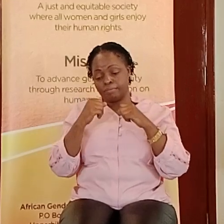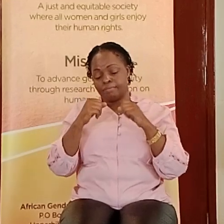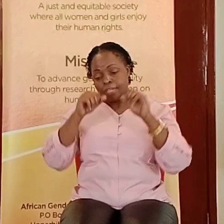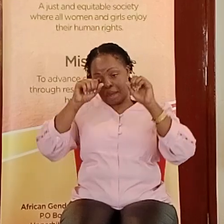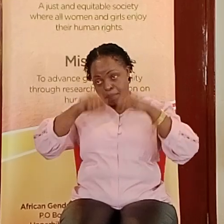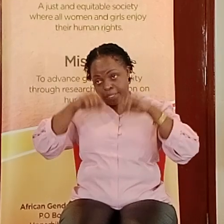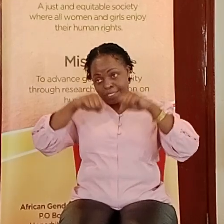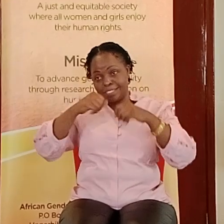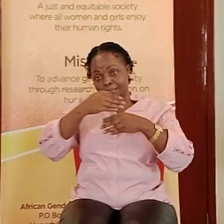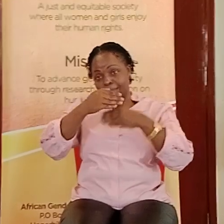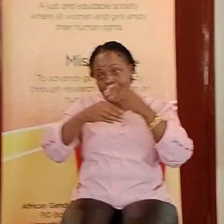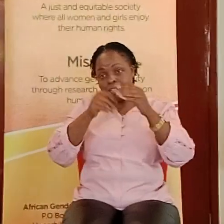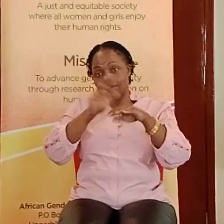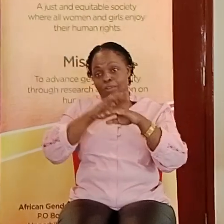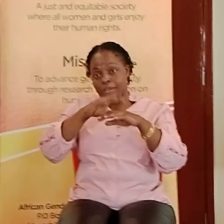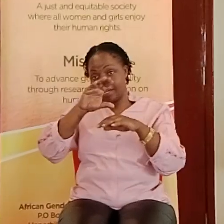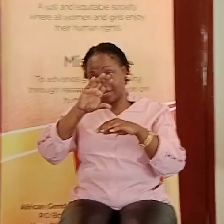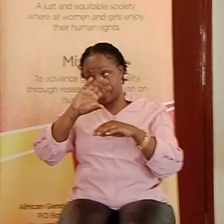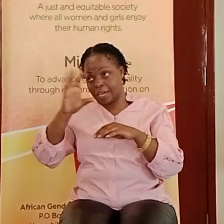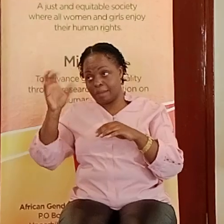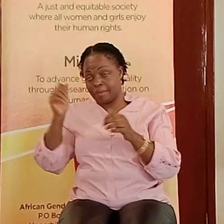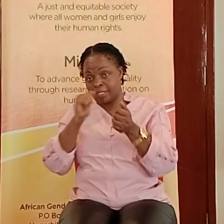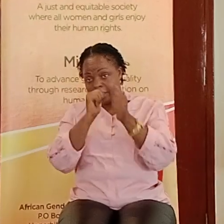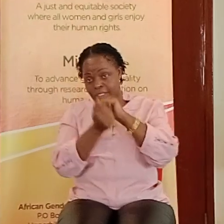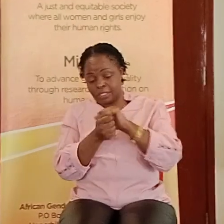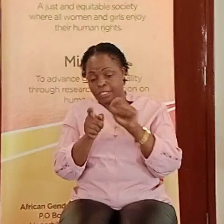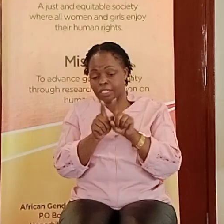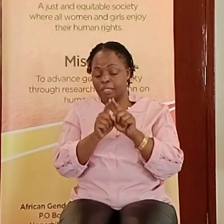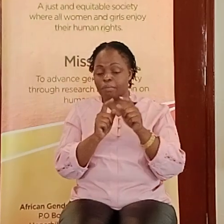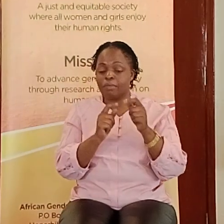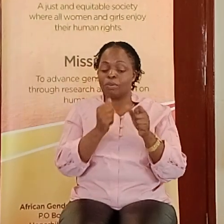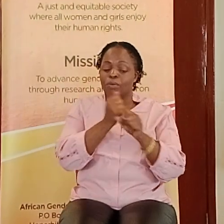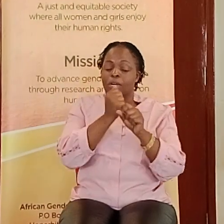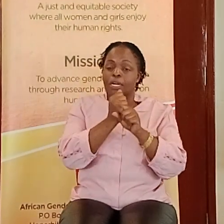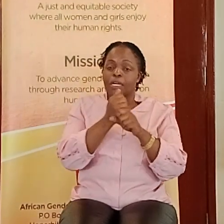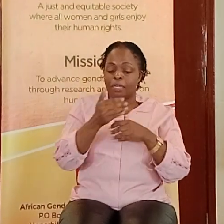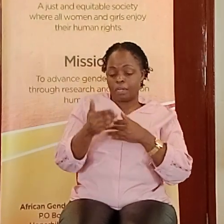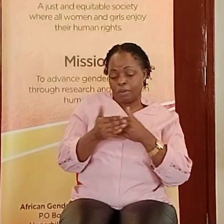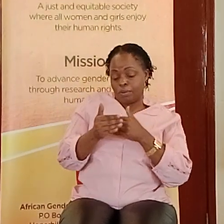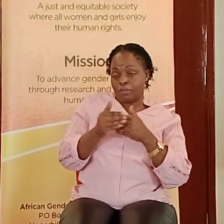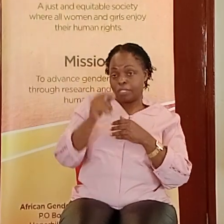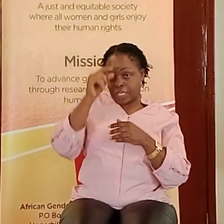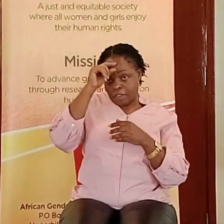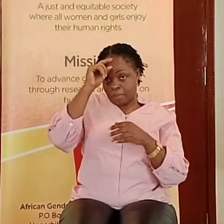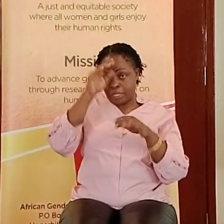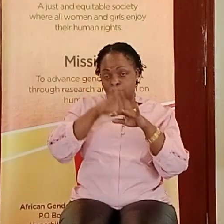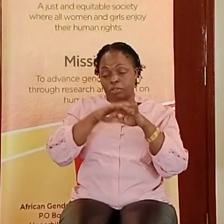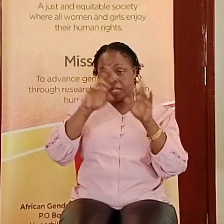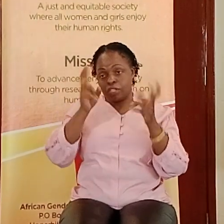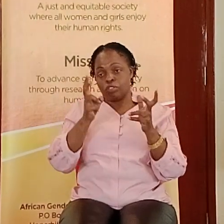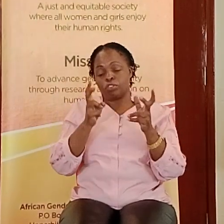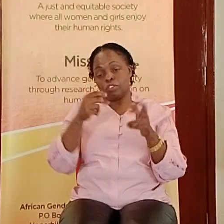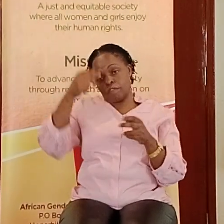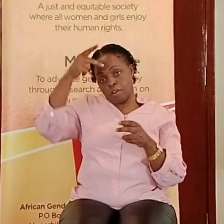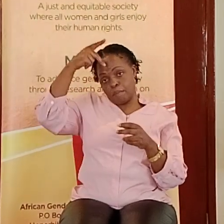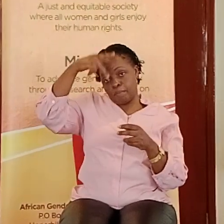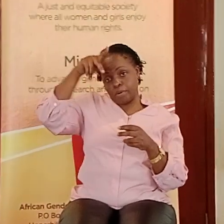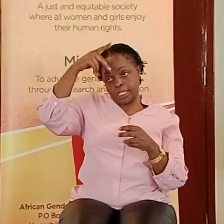climate change issues. We've been working closely with government on issues of policies, and also on